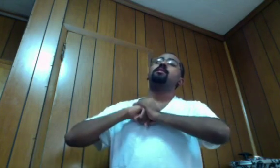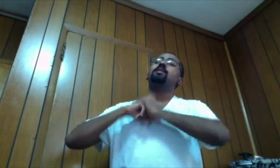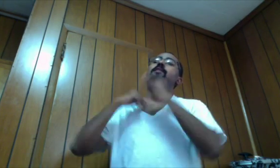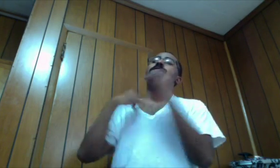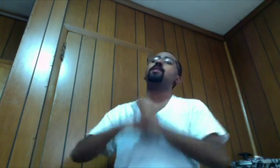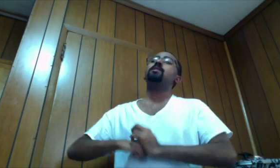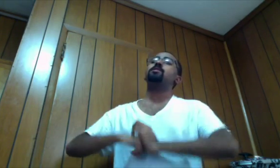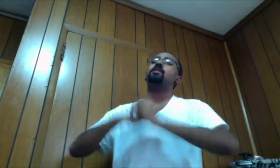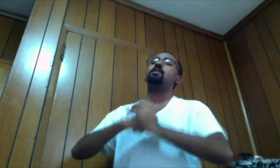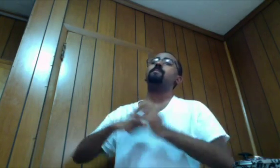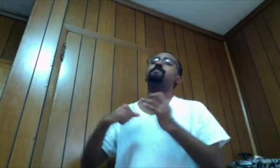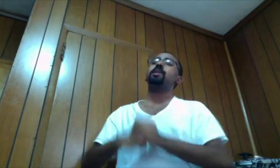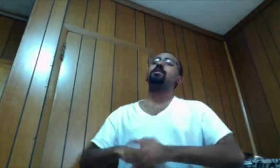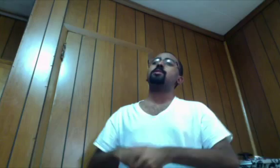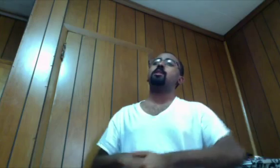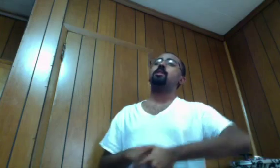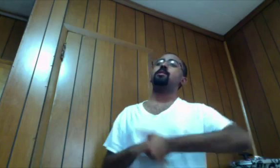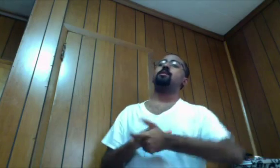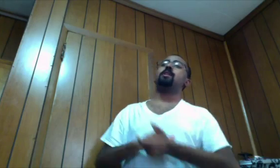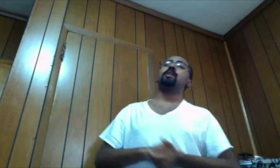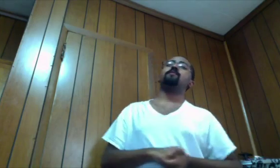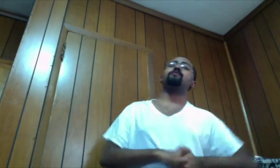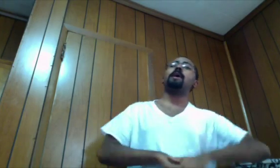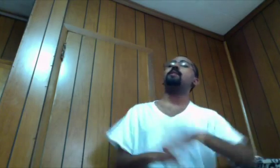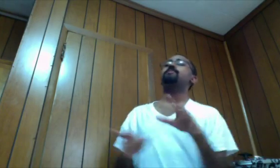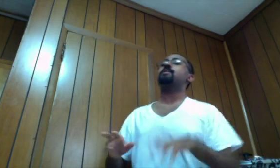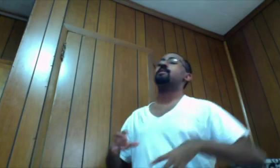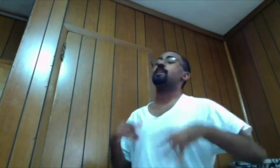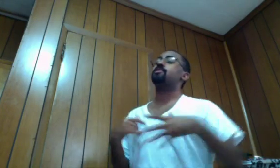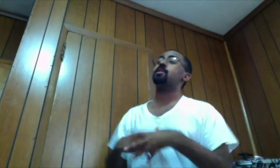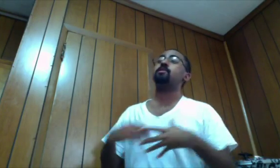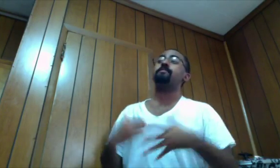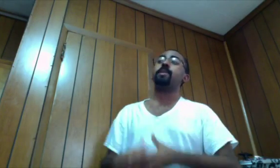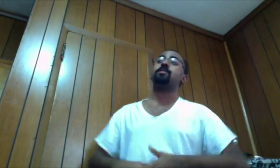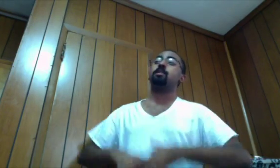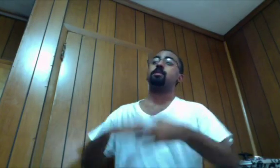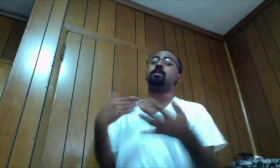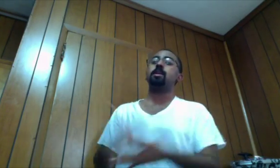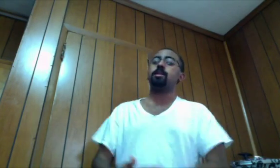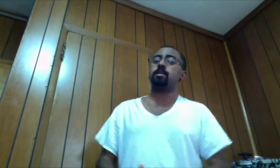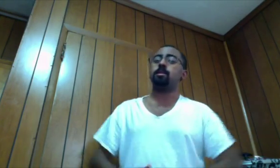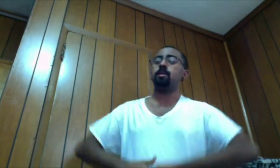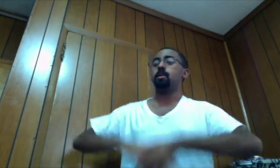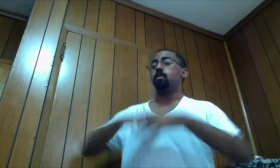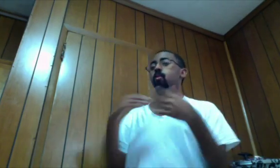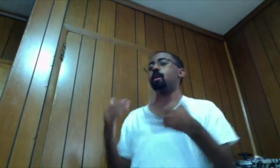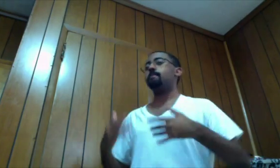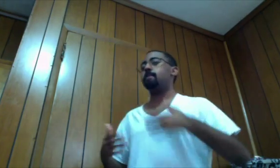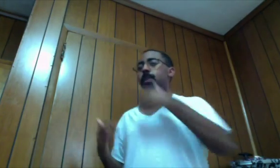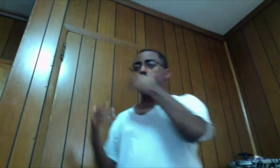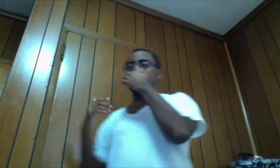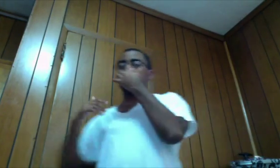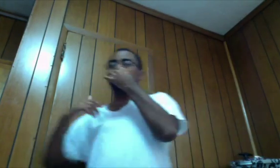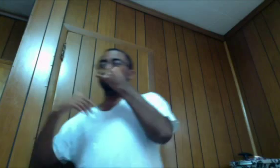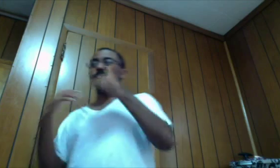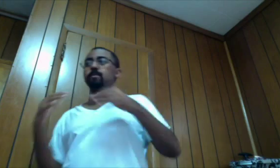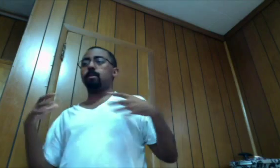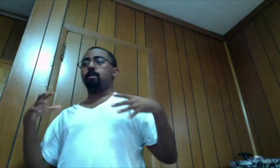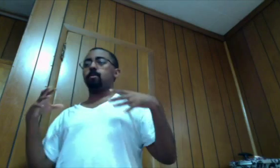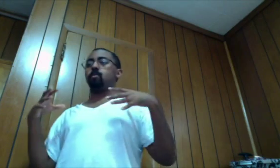the feels aren't based on like random things. I think they're based on dust. What do I mean by that?